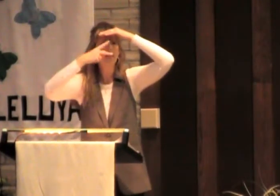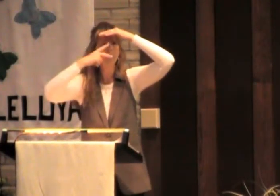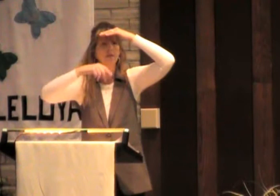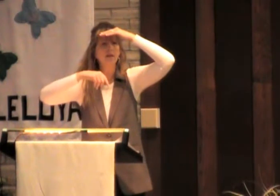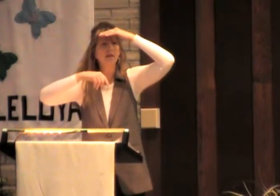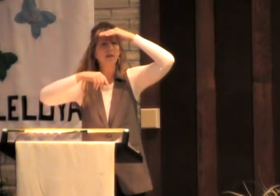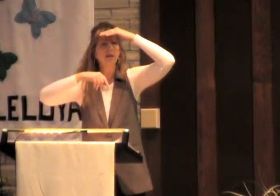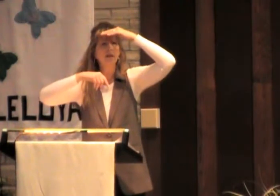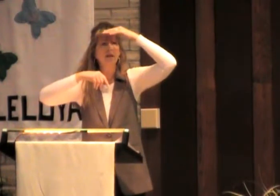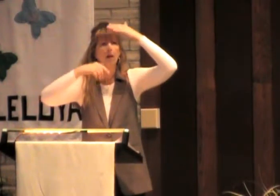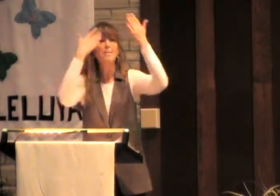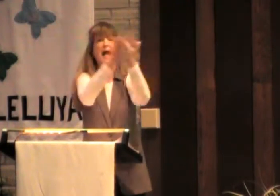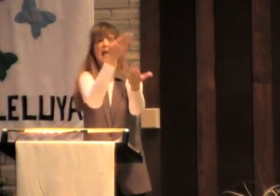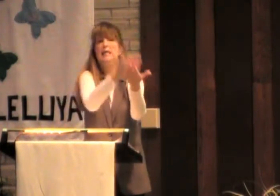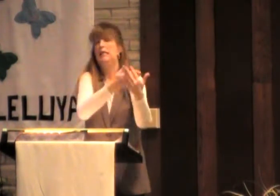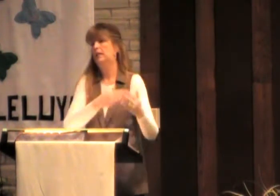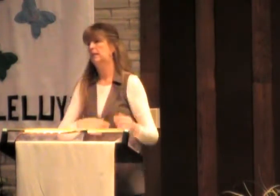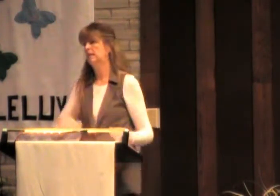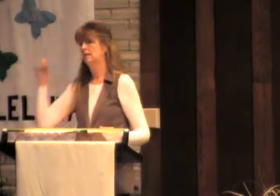Arguing? I can't see.